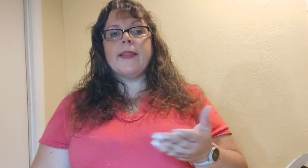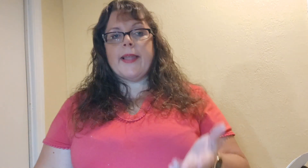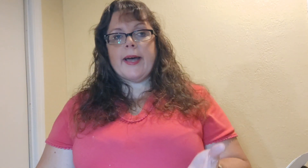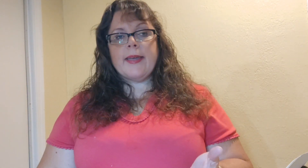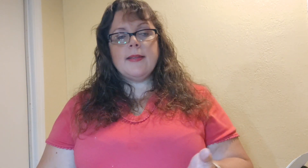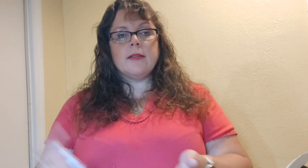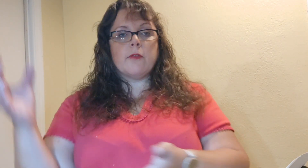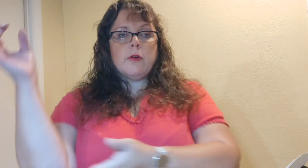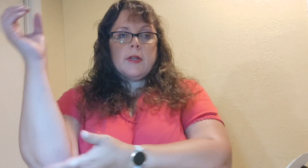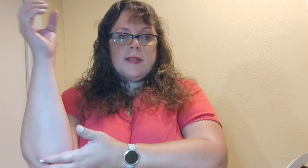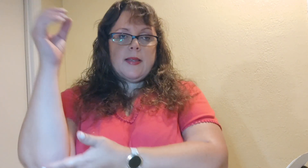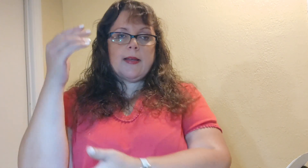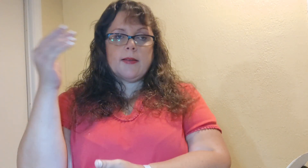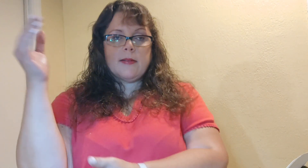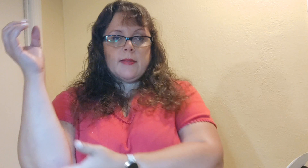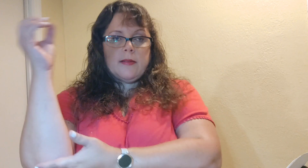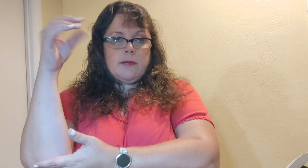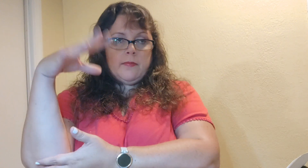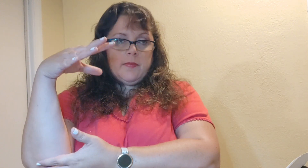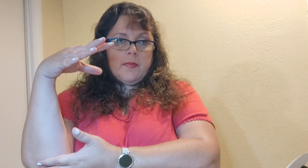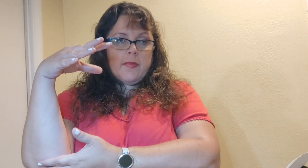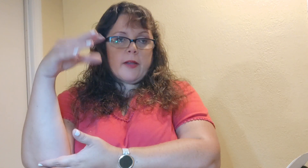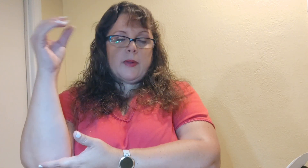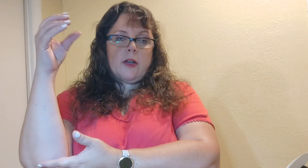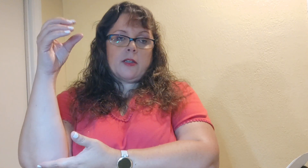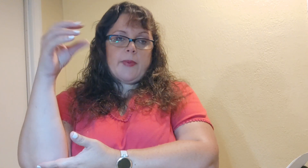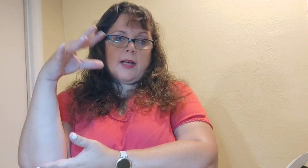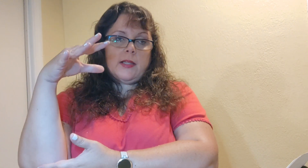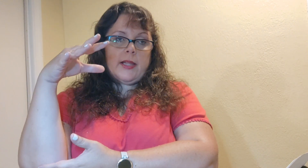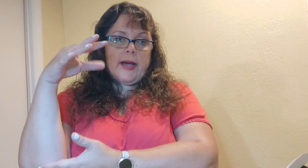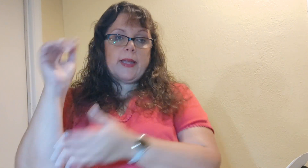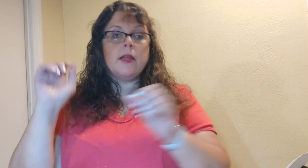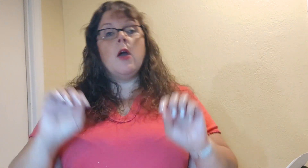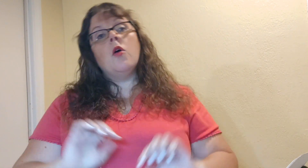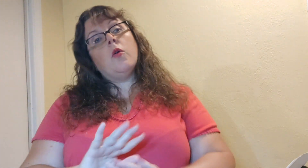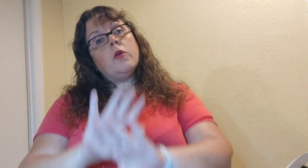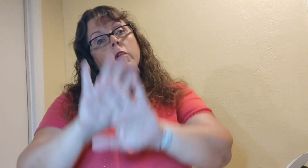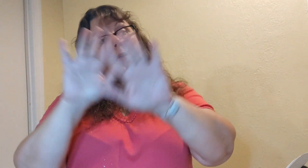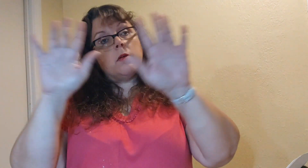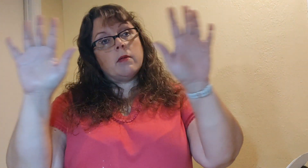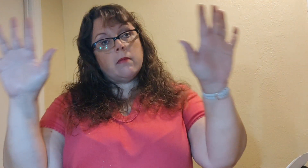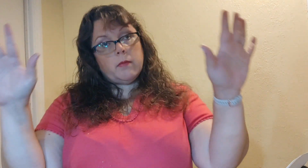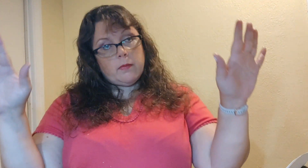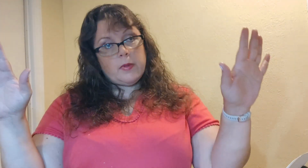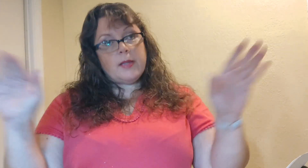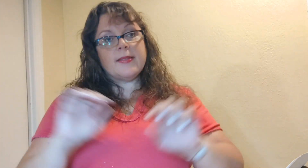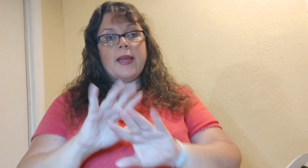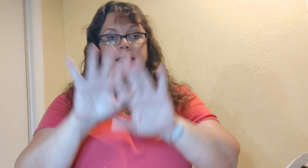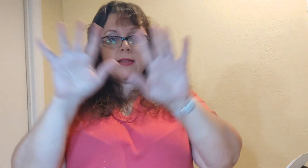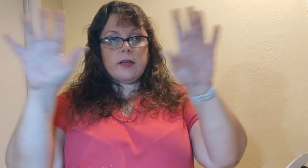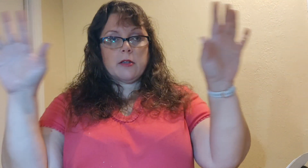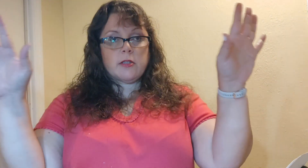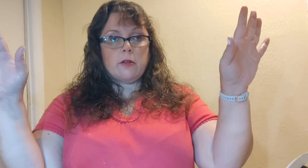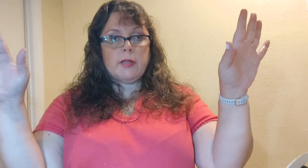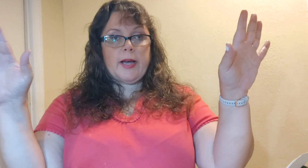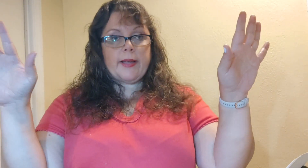Then light, of course, is like we talked about, light, or it's like this also,